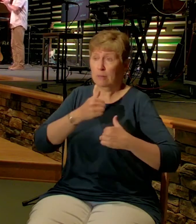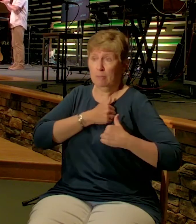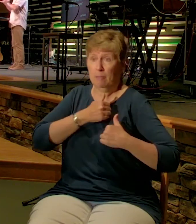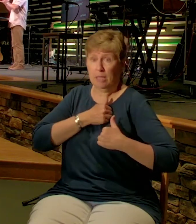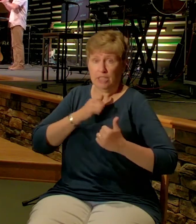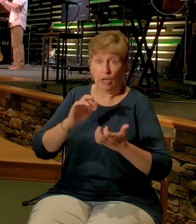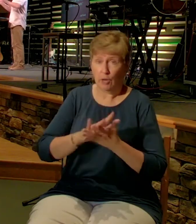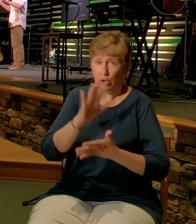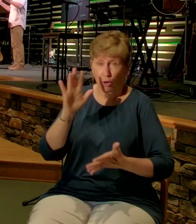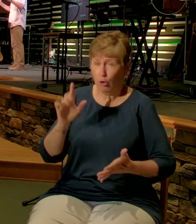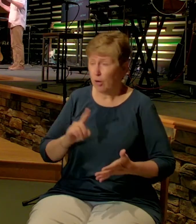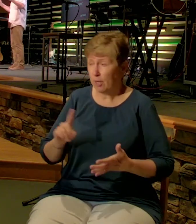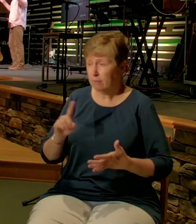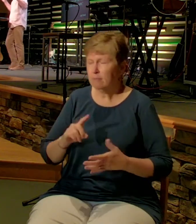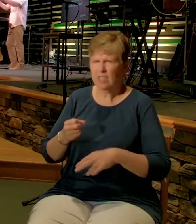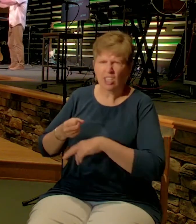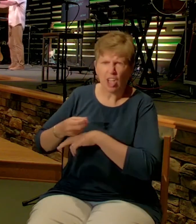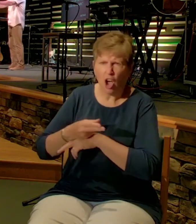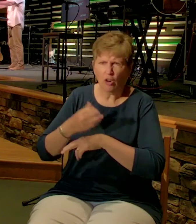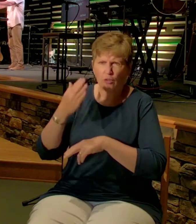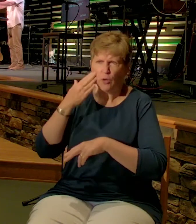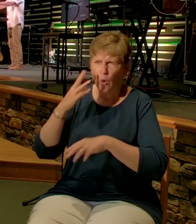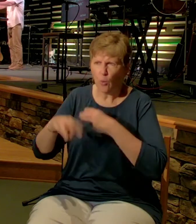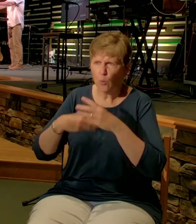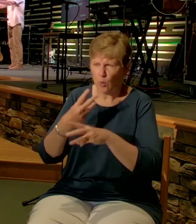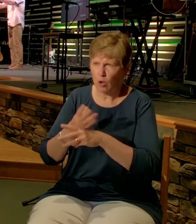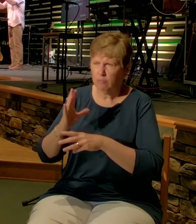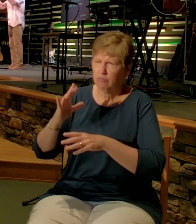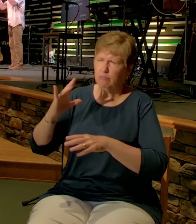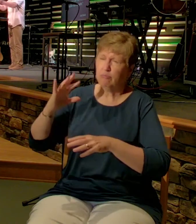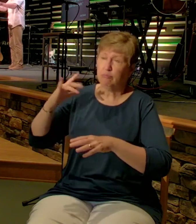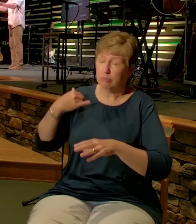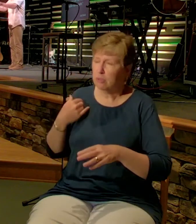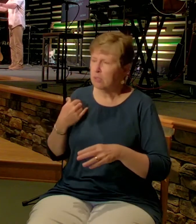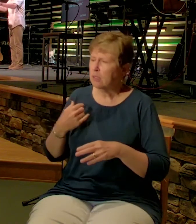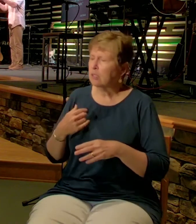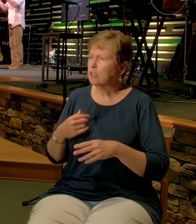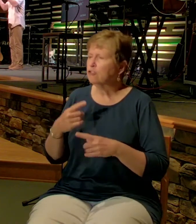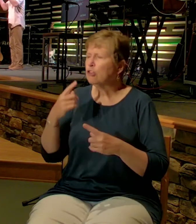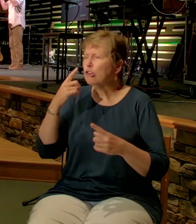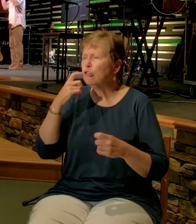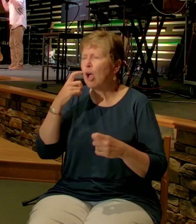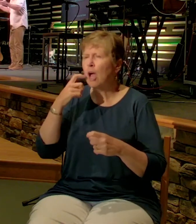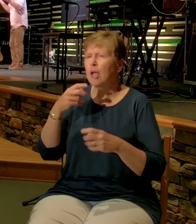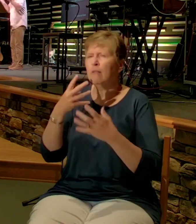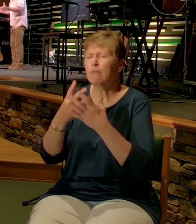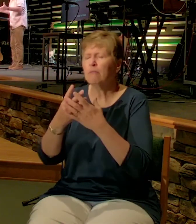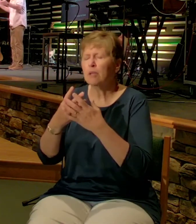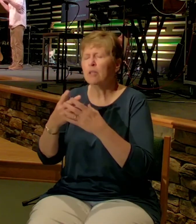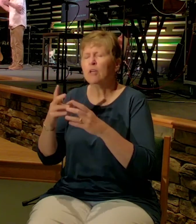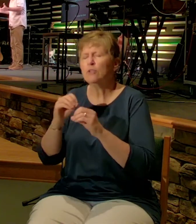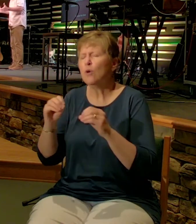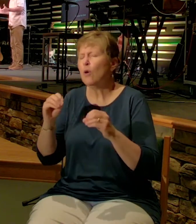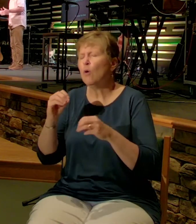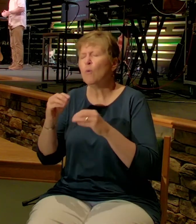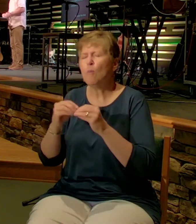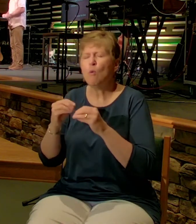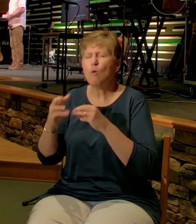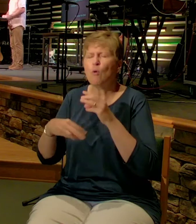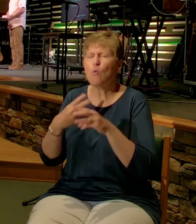Great conquered the known world, and then he went into his tent and he started crying and he said, "There are no more worlds to